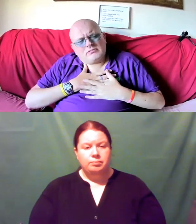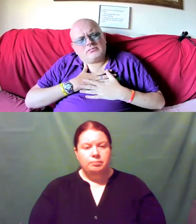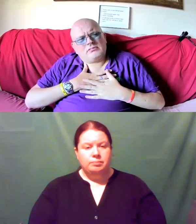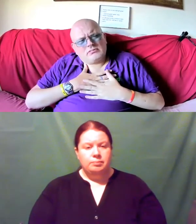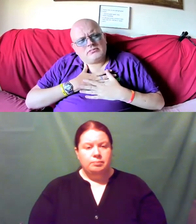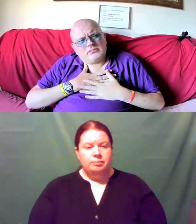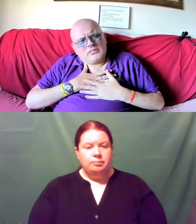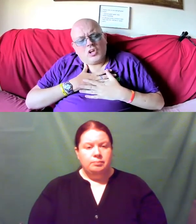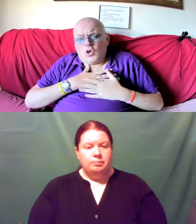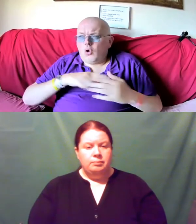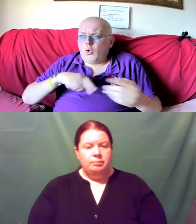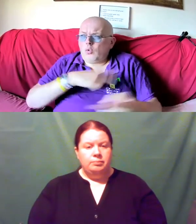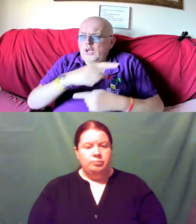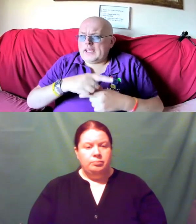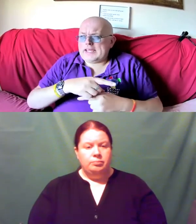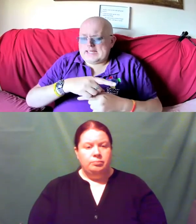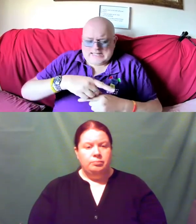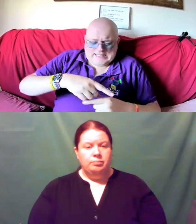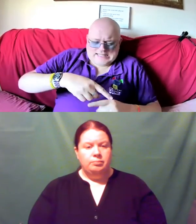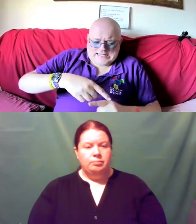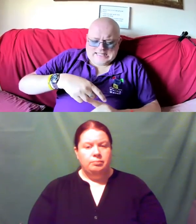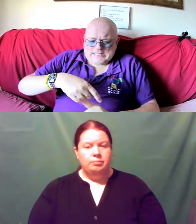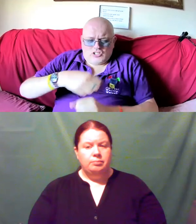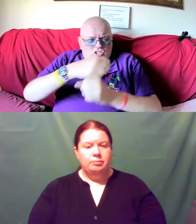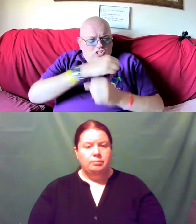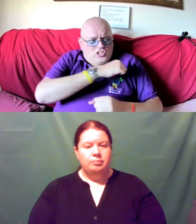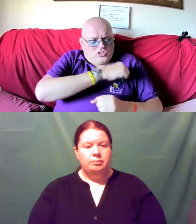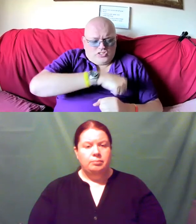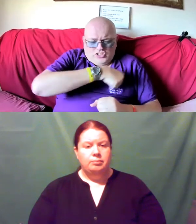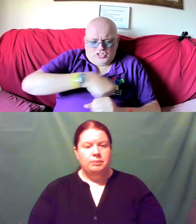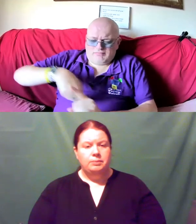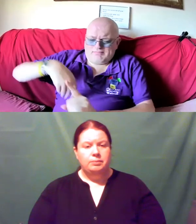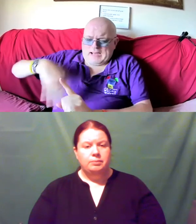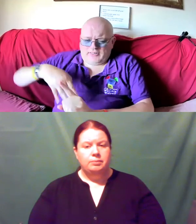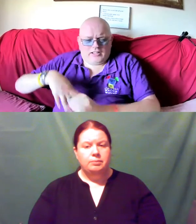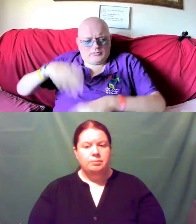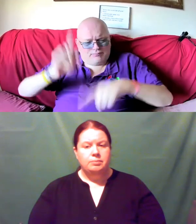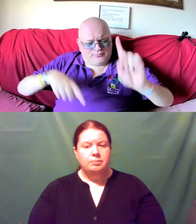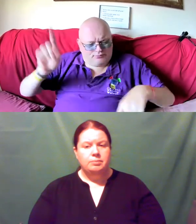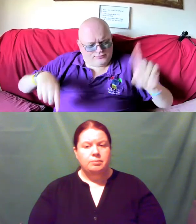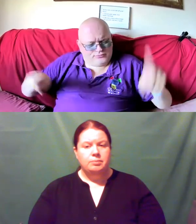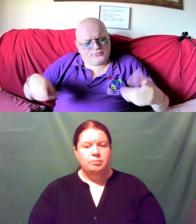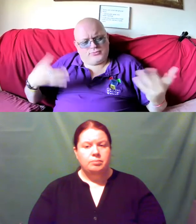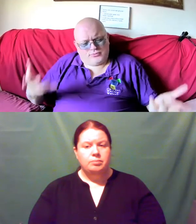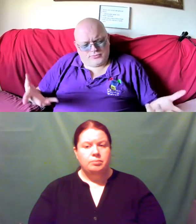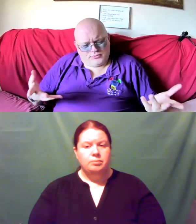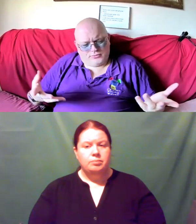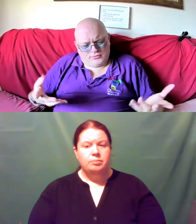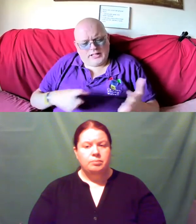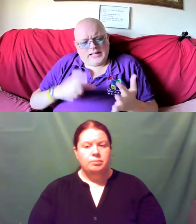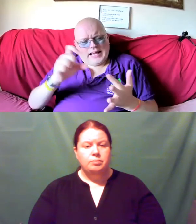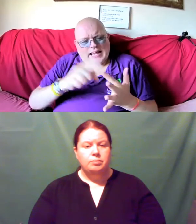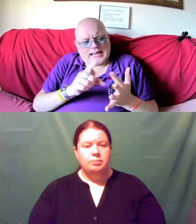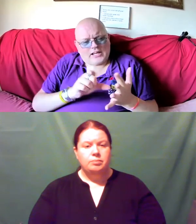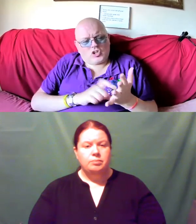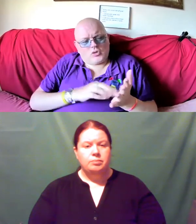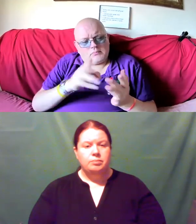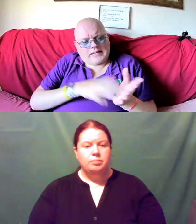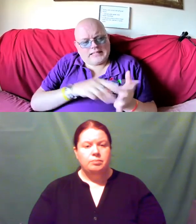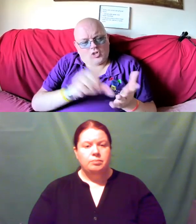already ecumenical, and you know, that means that we're including people from a number of different traditions. So we